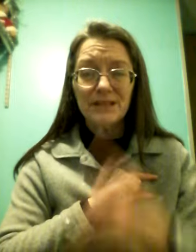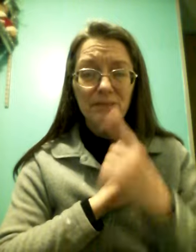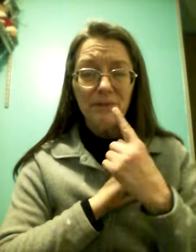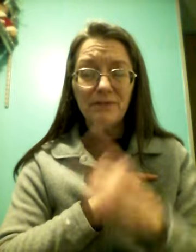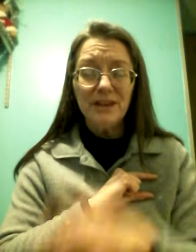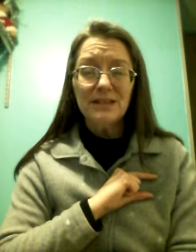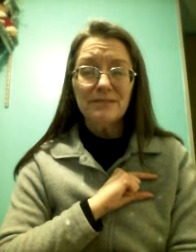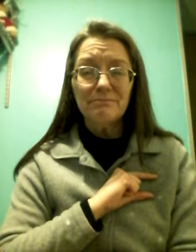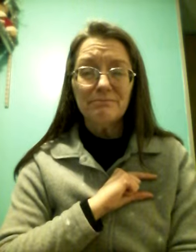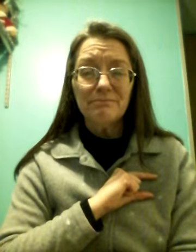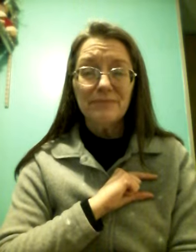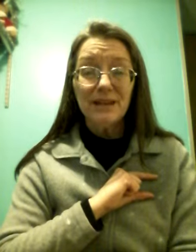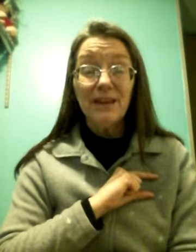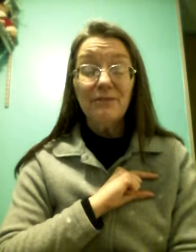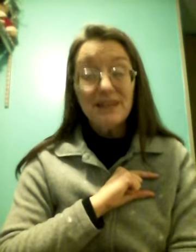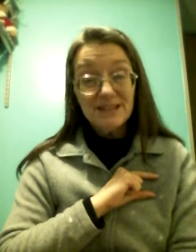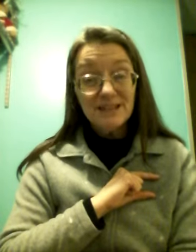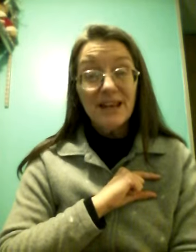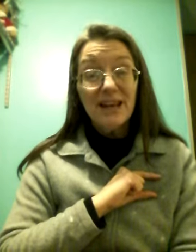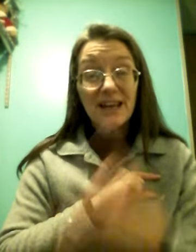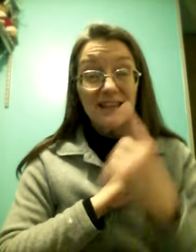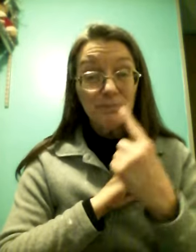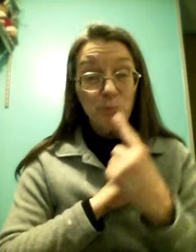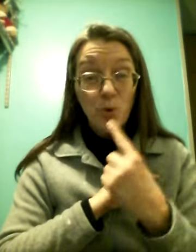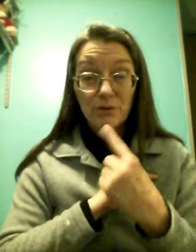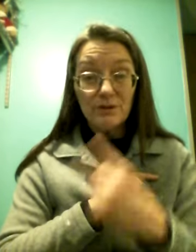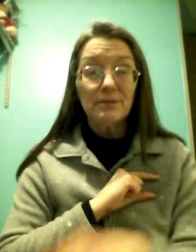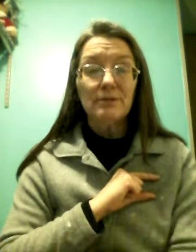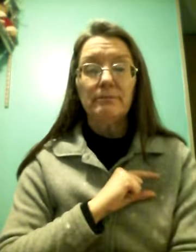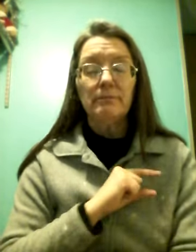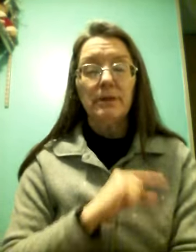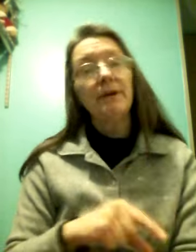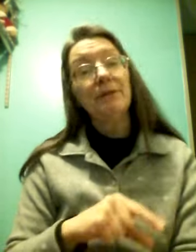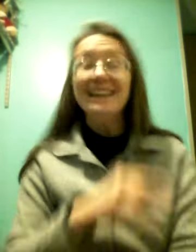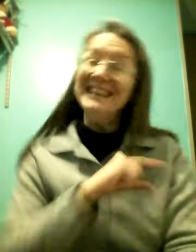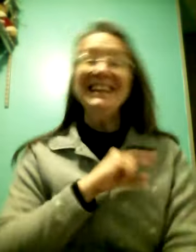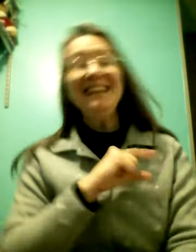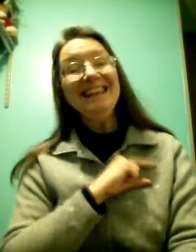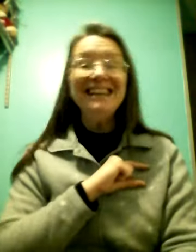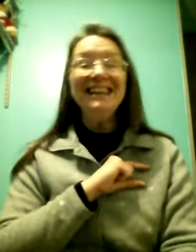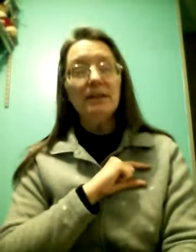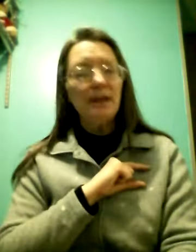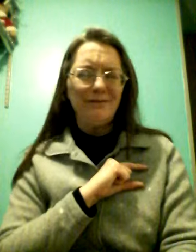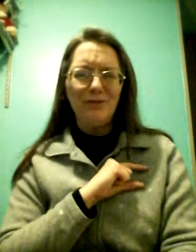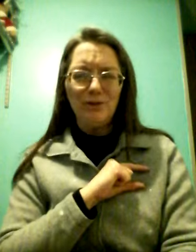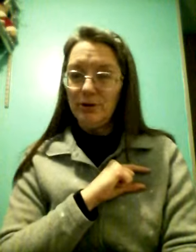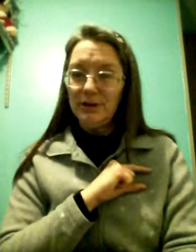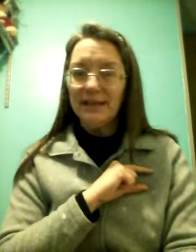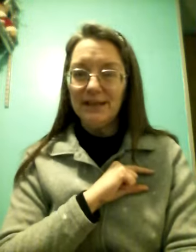my face? Face is important. If I went, that wouldn't look like